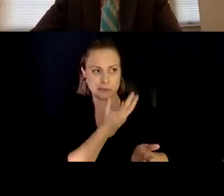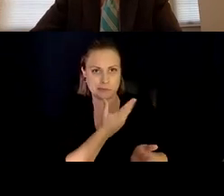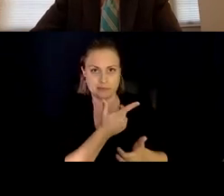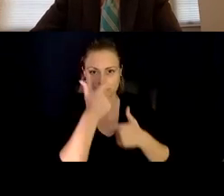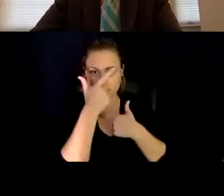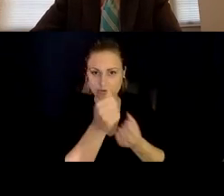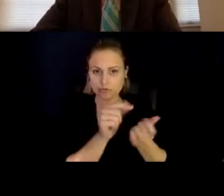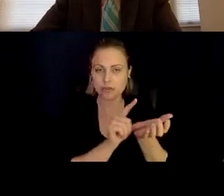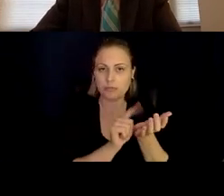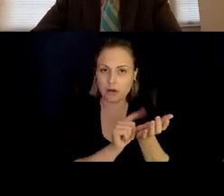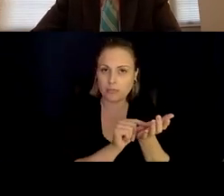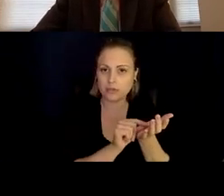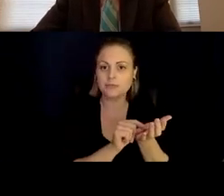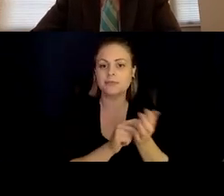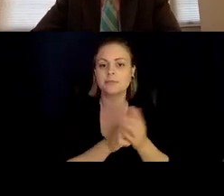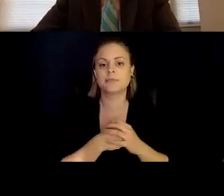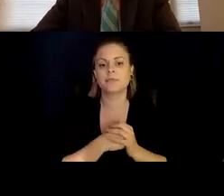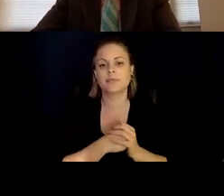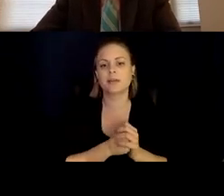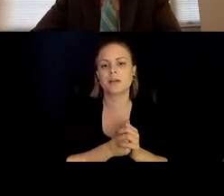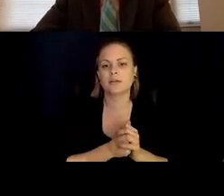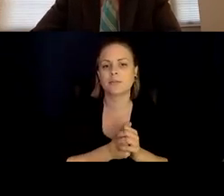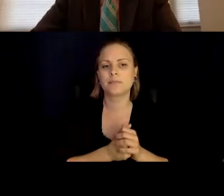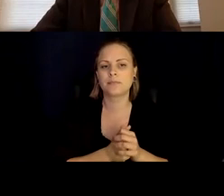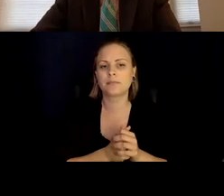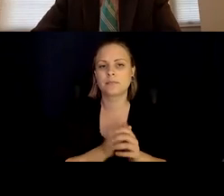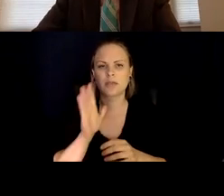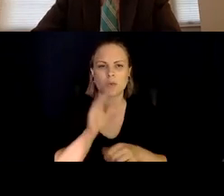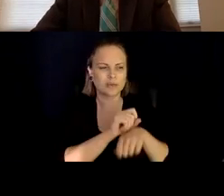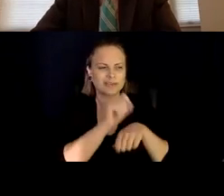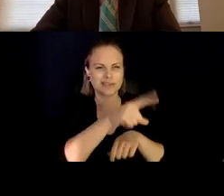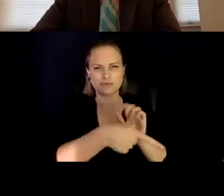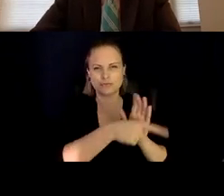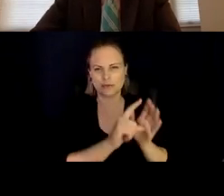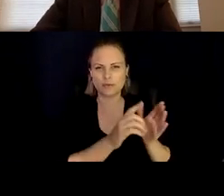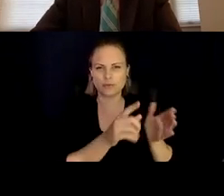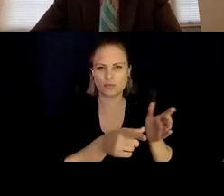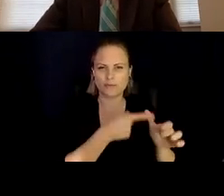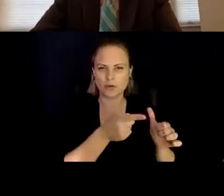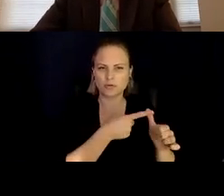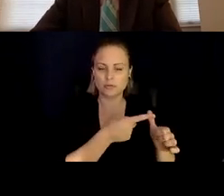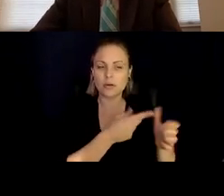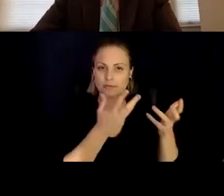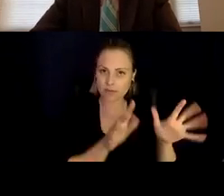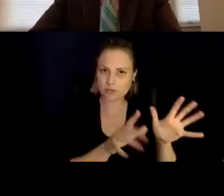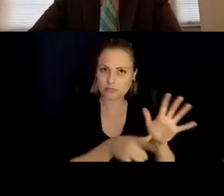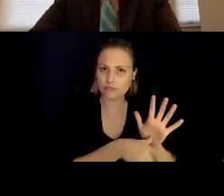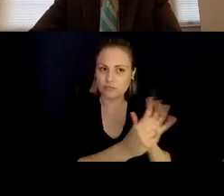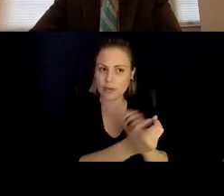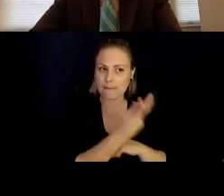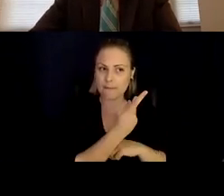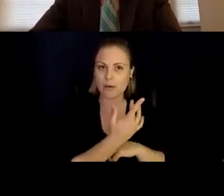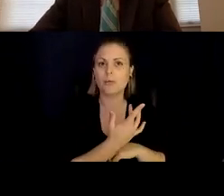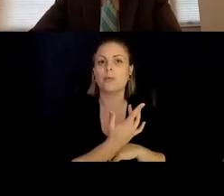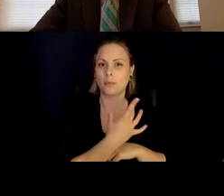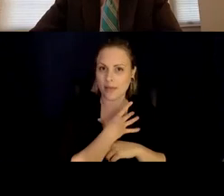it. Pardon me. They would send it out to reviewers first, which they did. And the reviews came back very favorably.